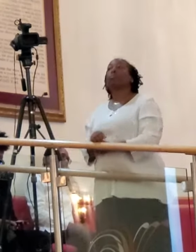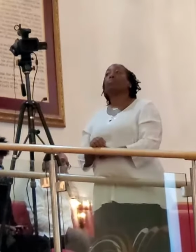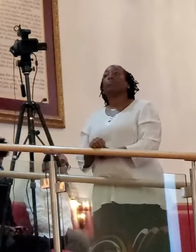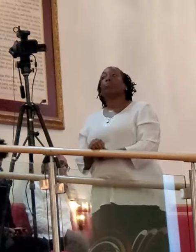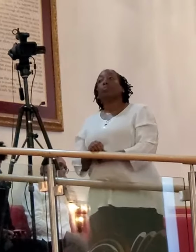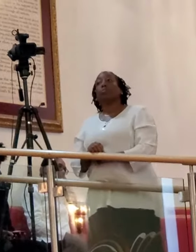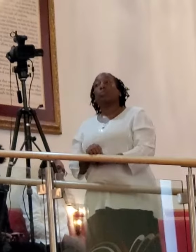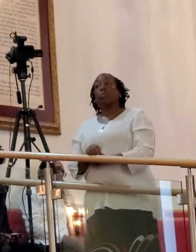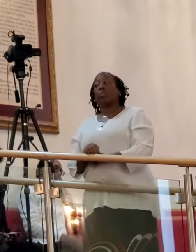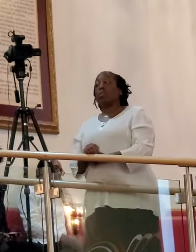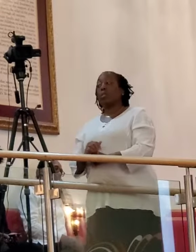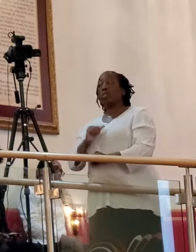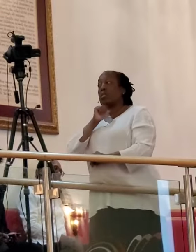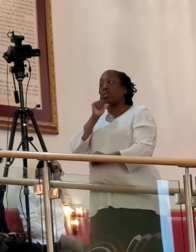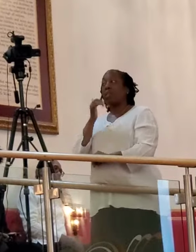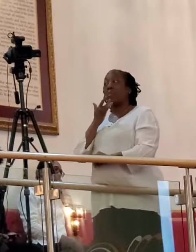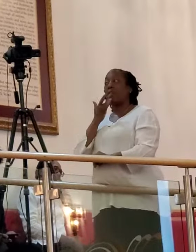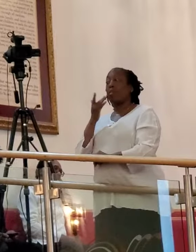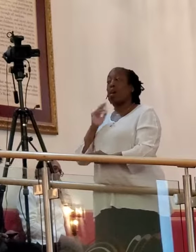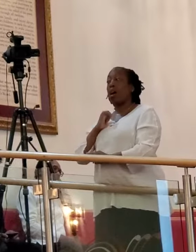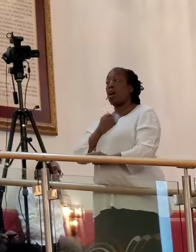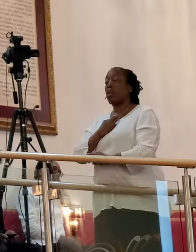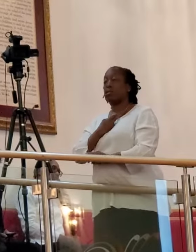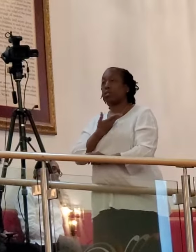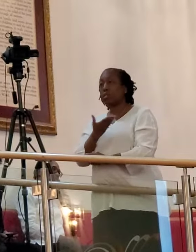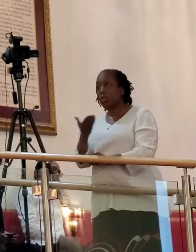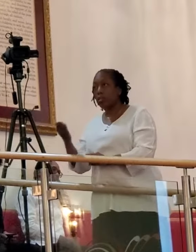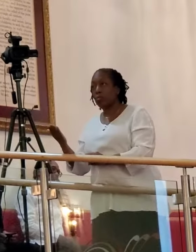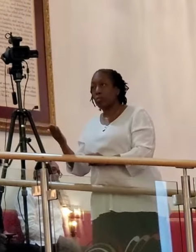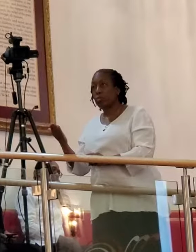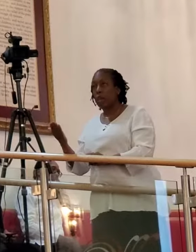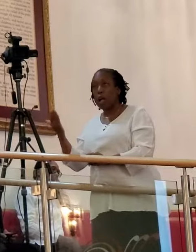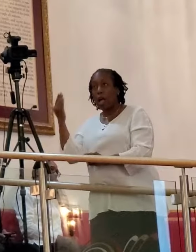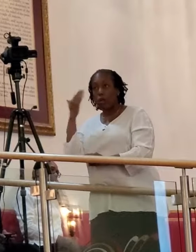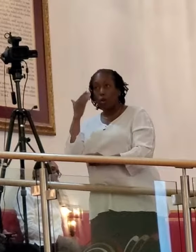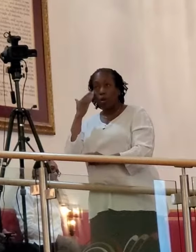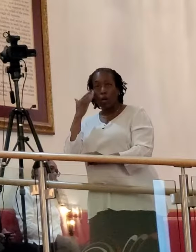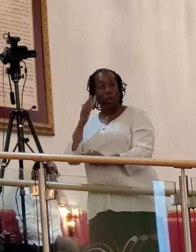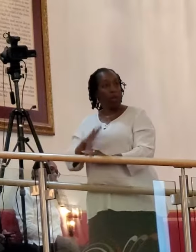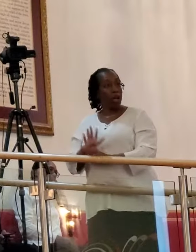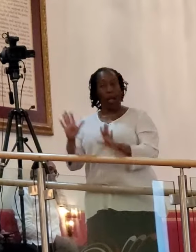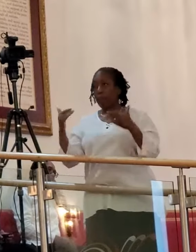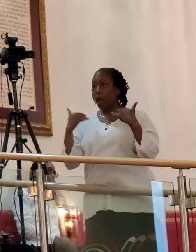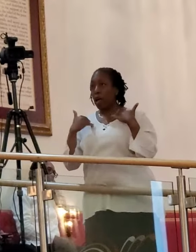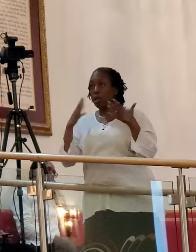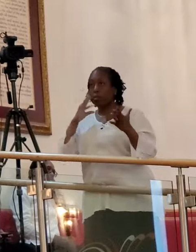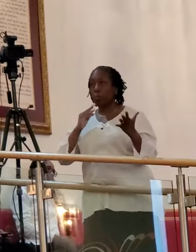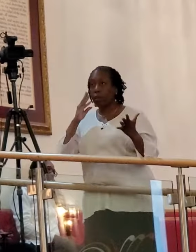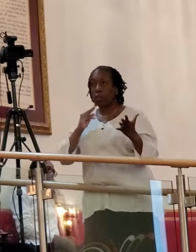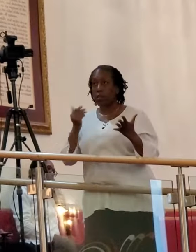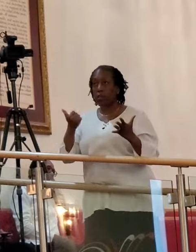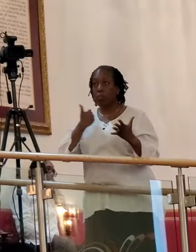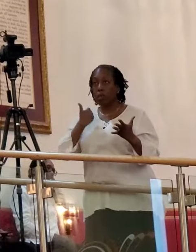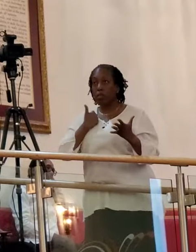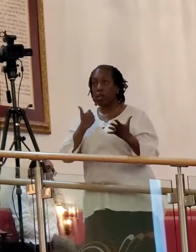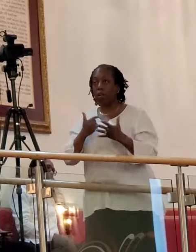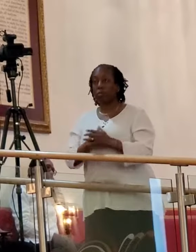our favor. I know. And I've had the experience